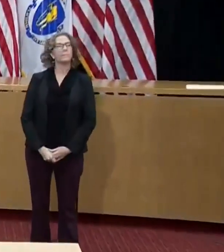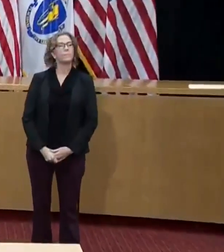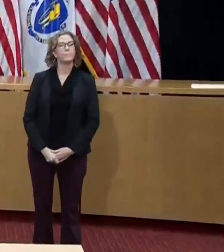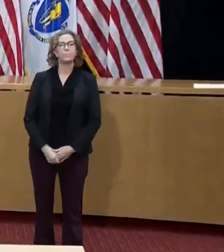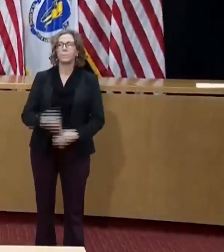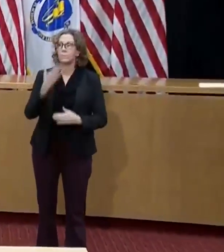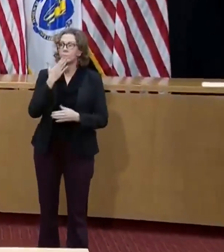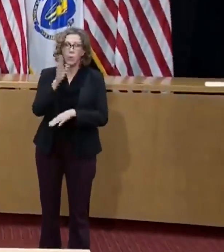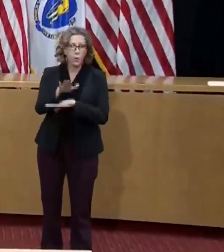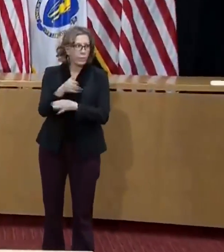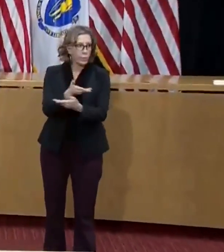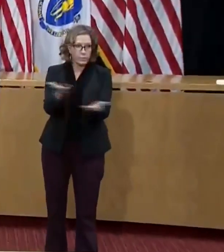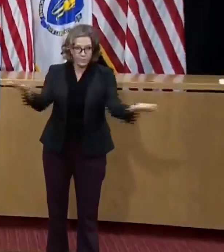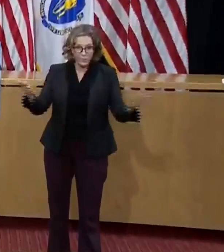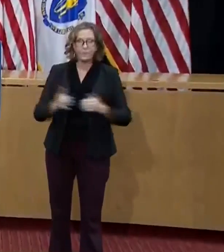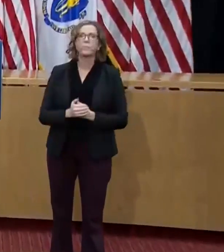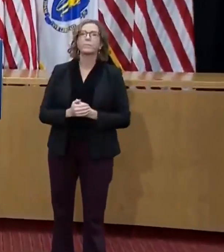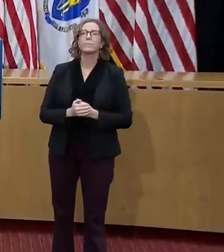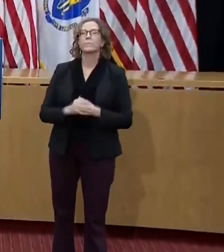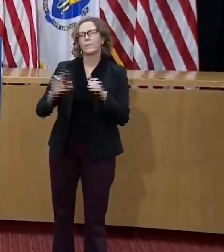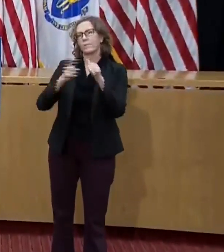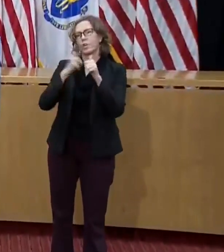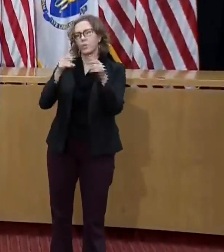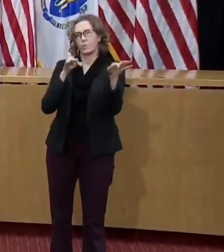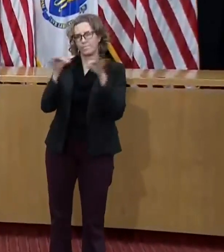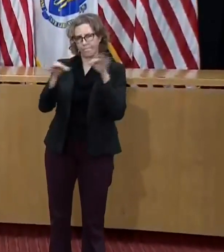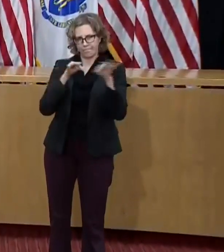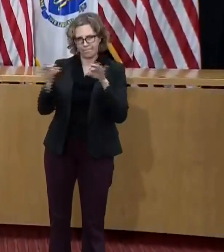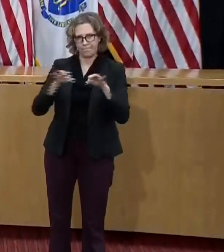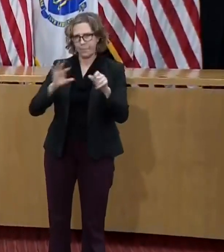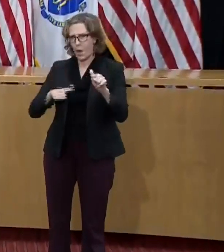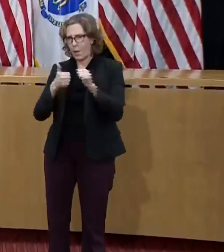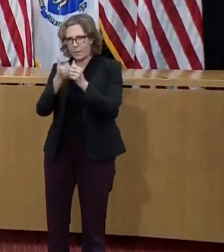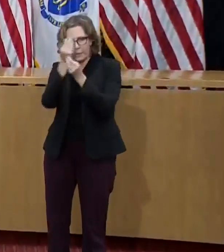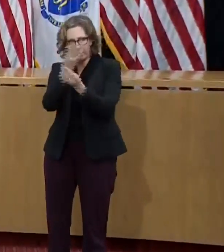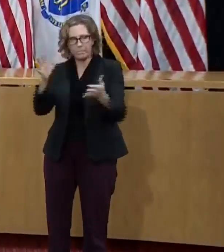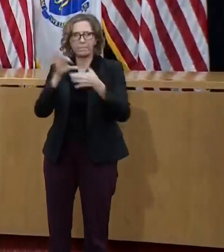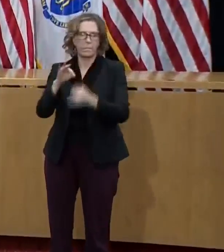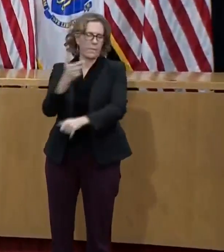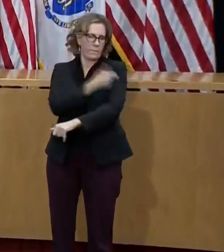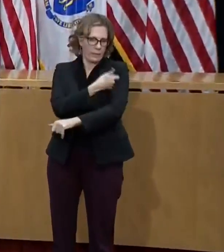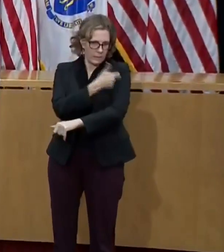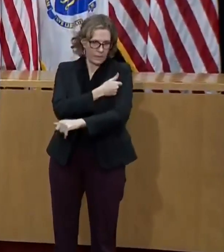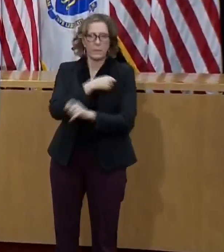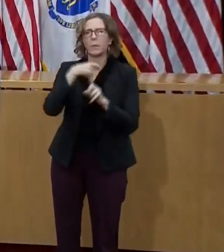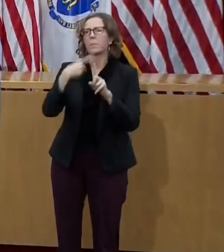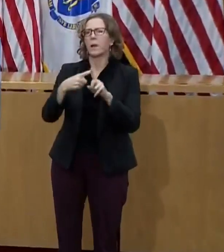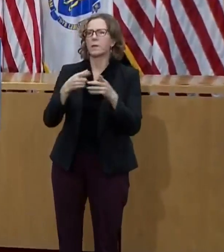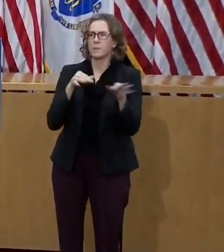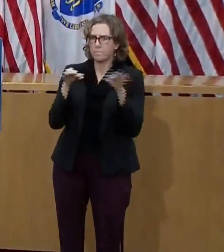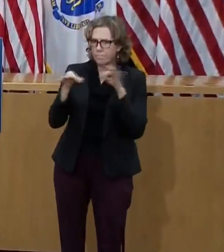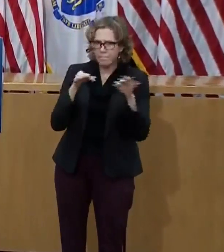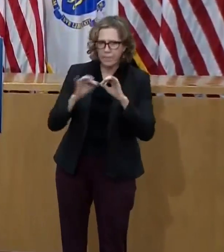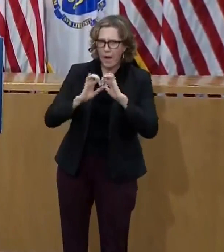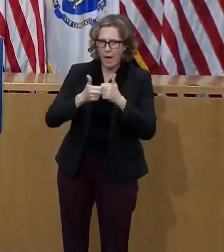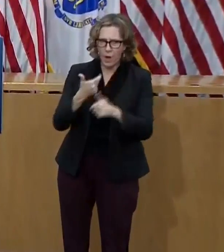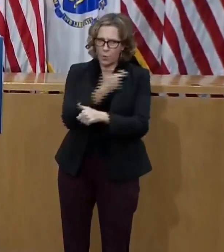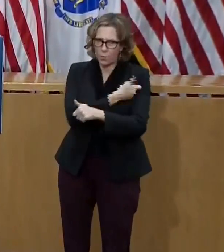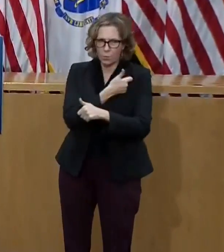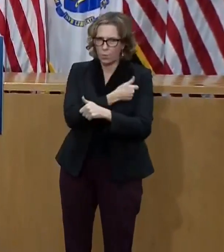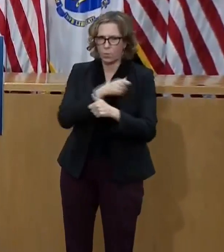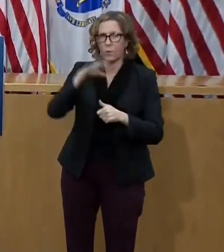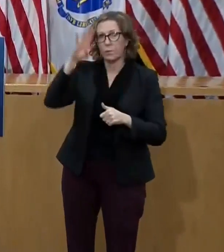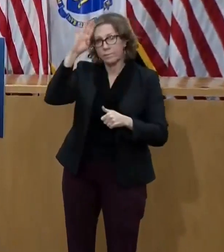So good afternoon. We're going to provide a vaccine update, including some more details on first responders and announce a new